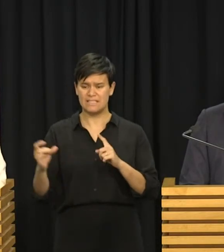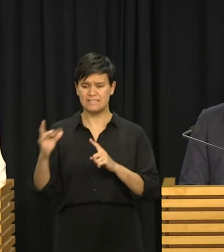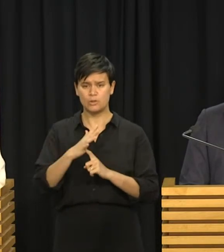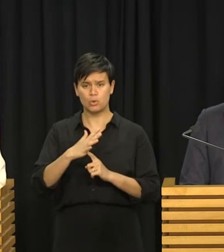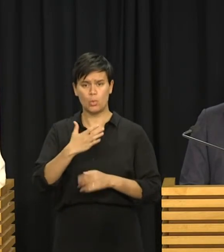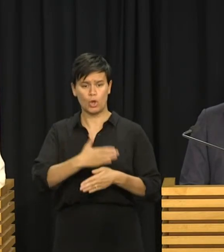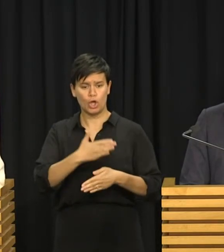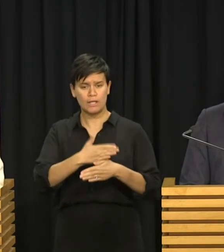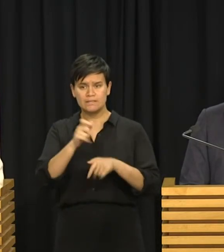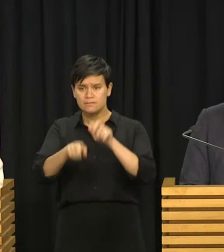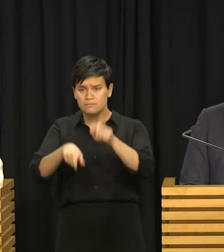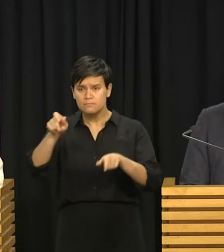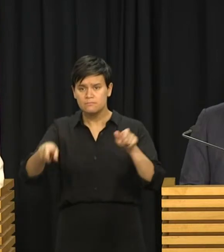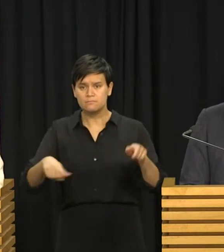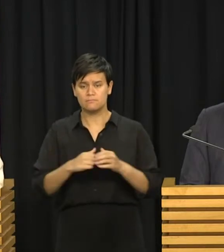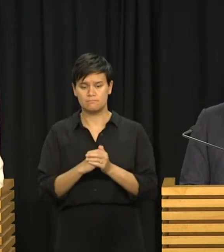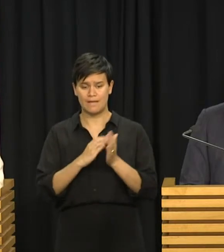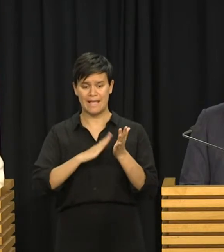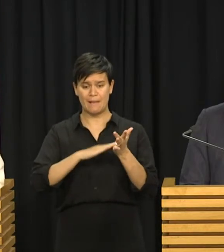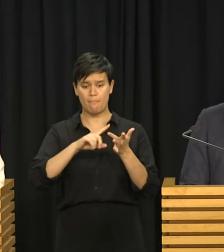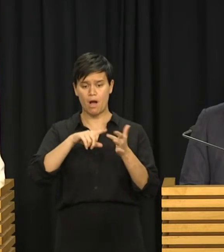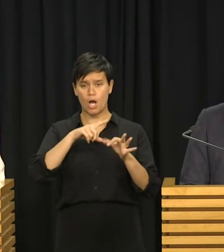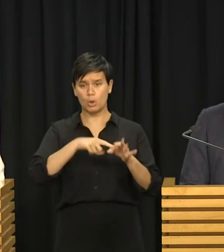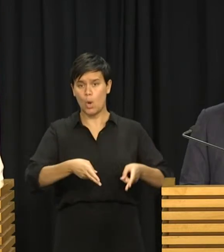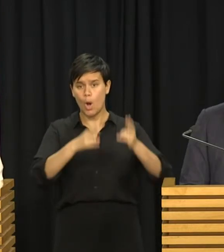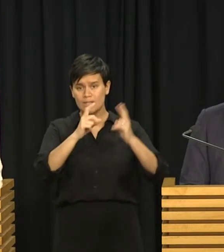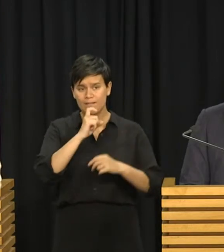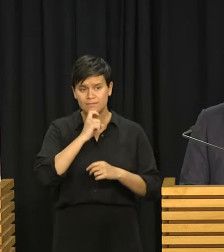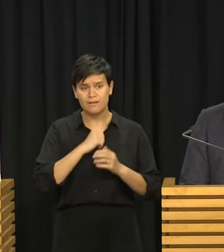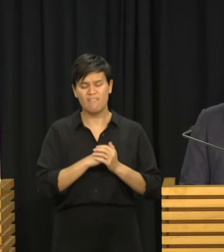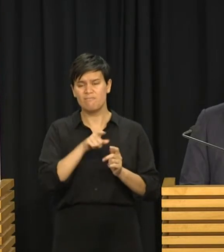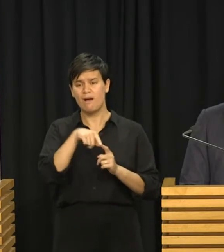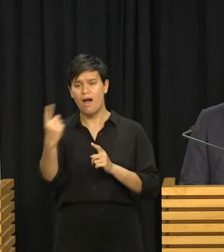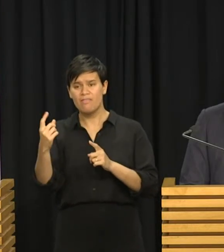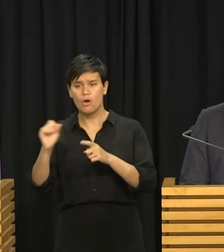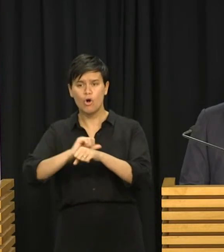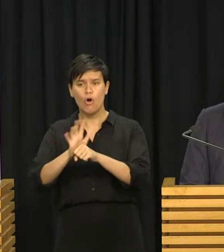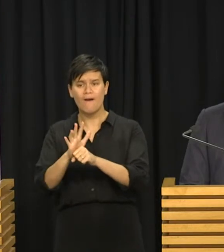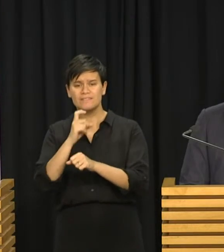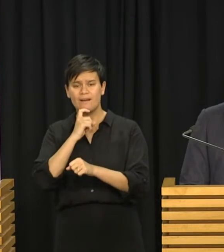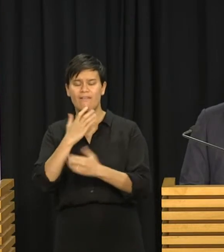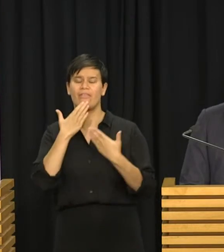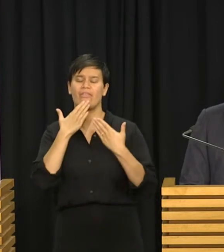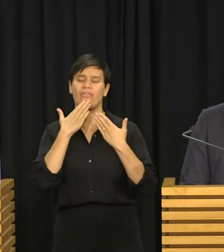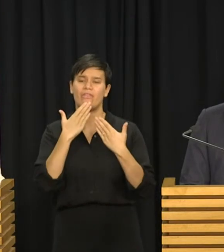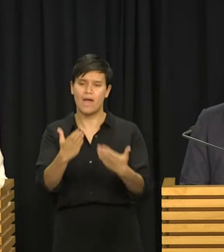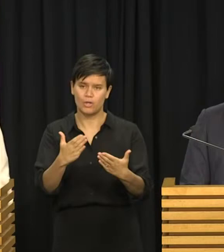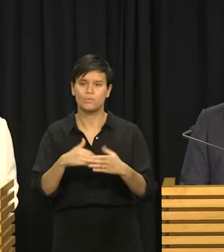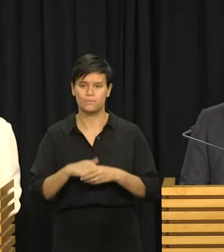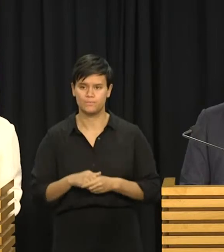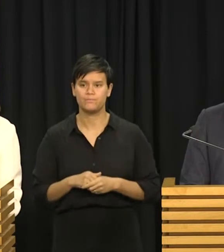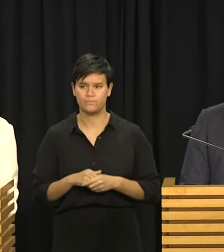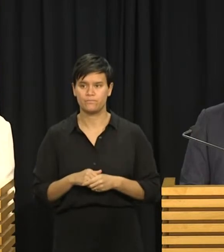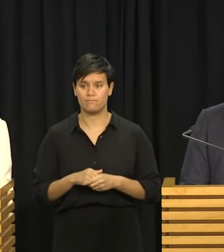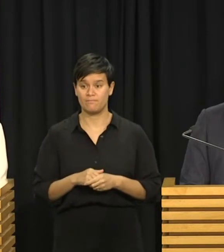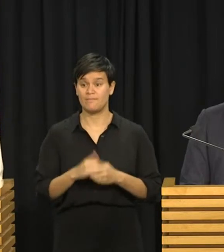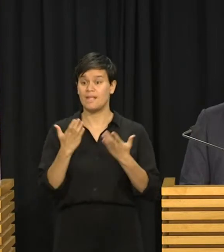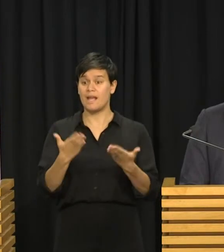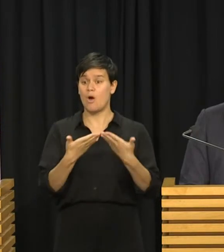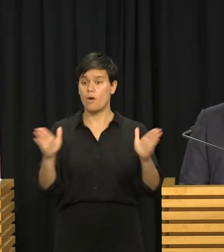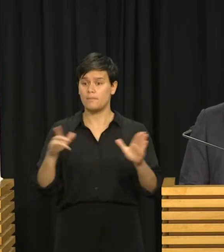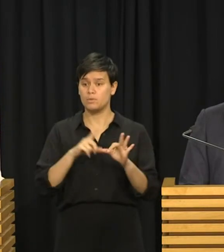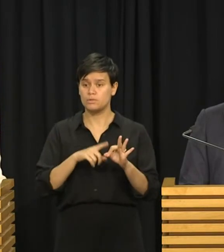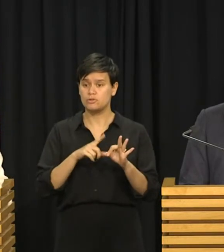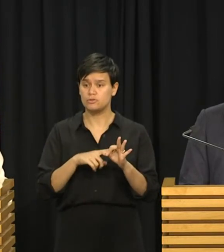workers, everyone who's worked in MIQ and beyond. Thank you for the role you have played this critical time in our history. Okay, happy to take